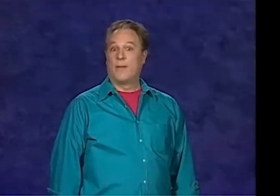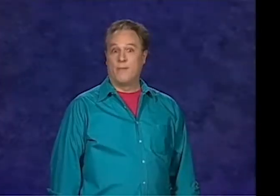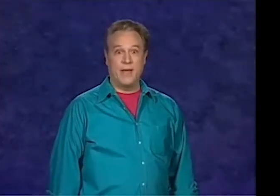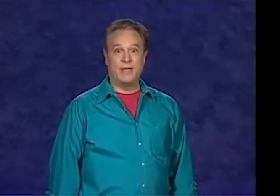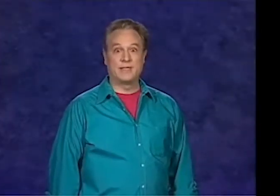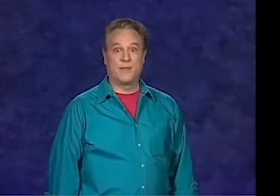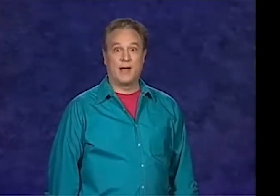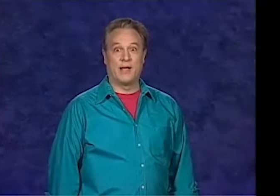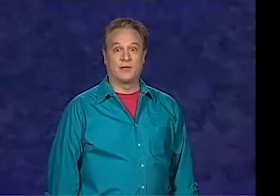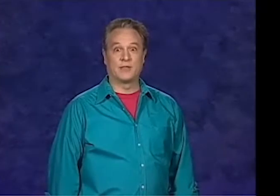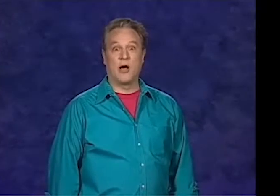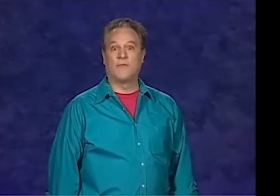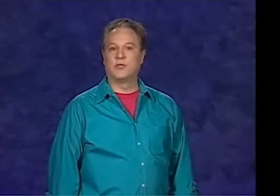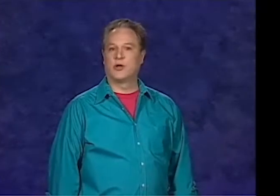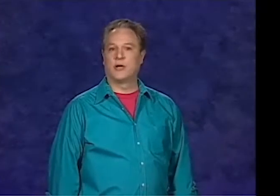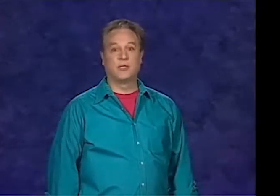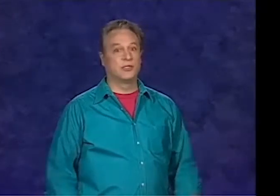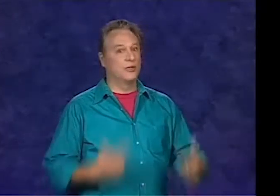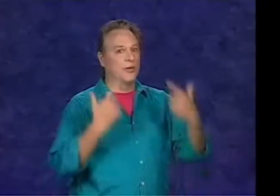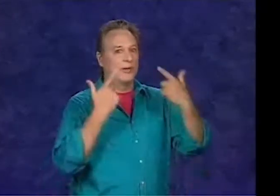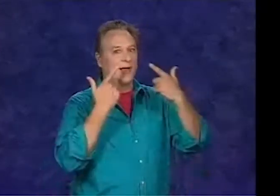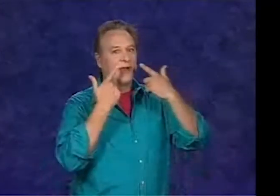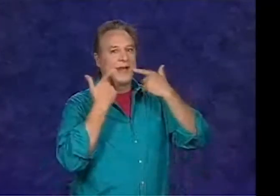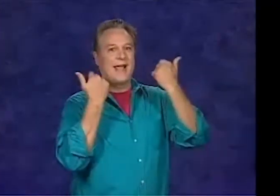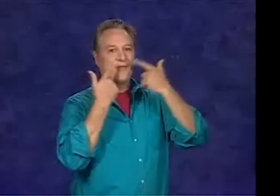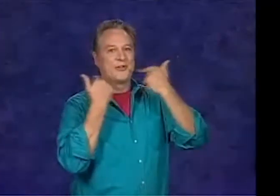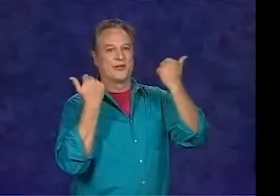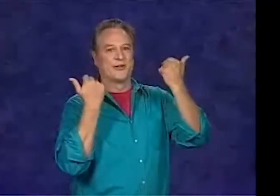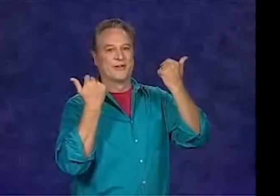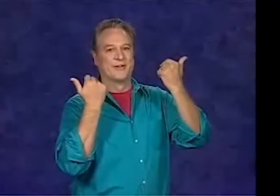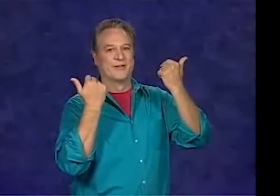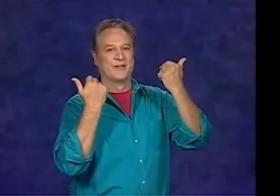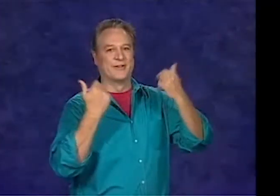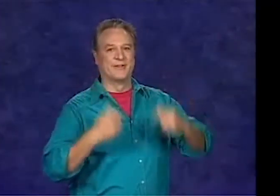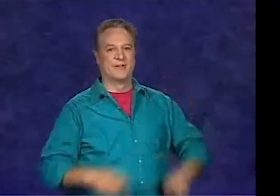Many smiles often turn into laughter.